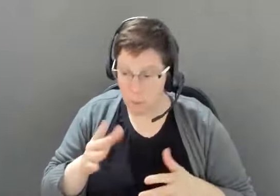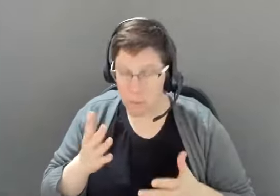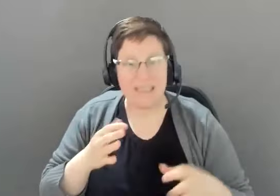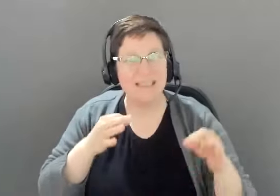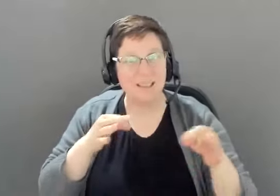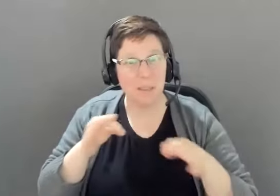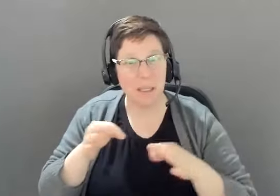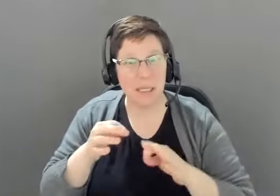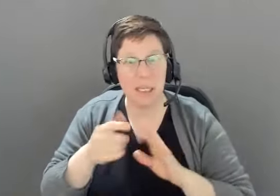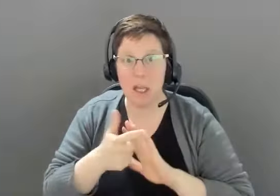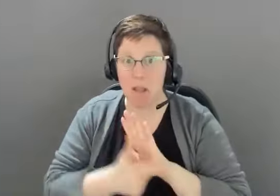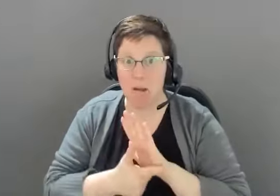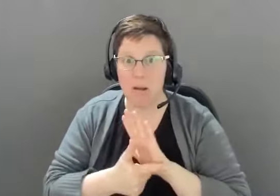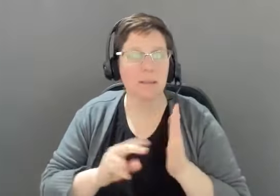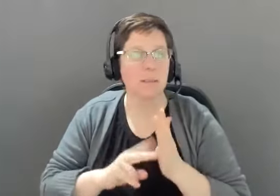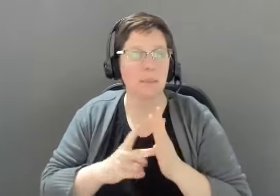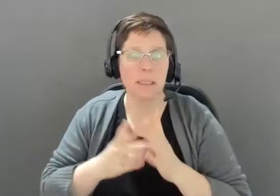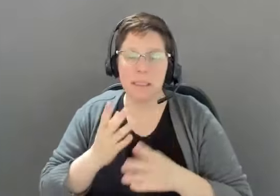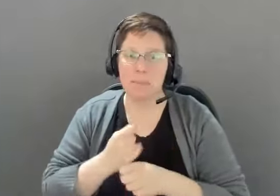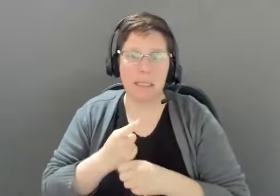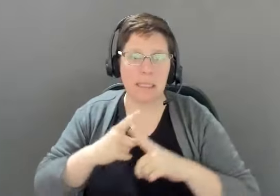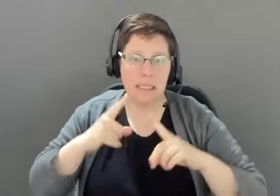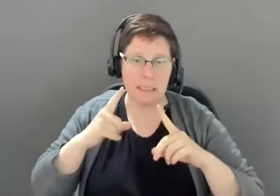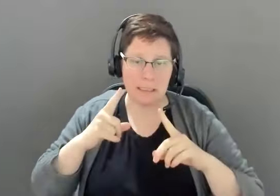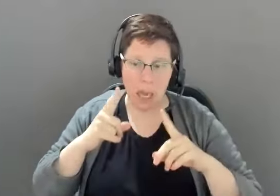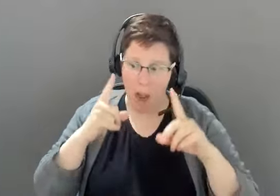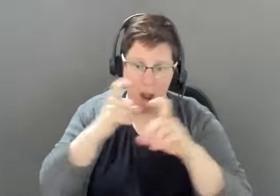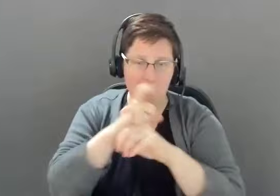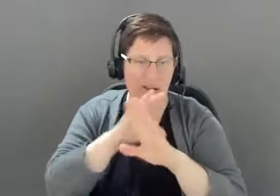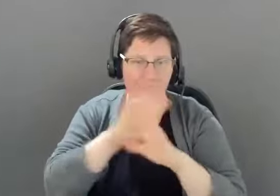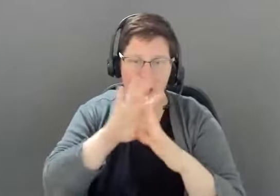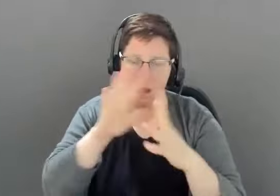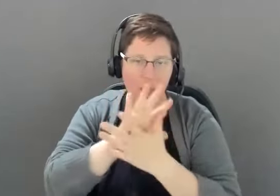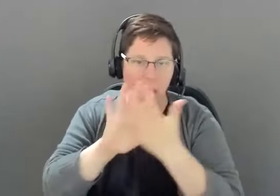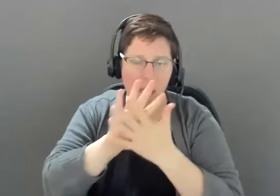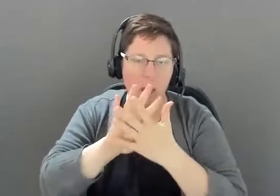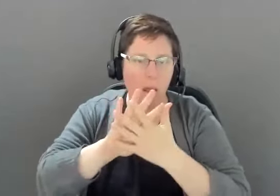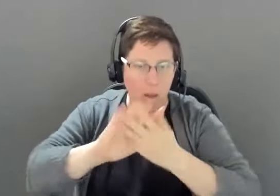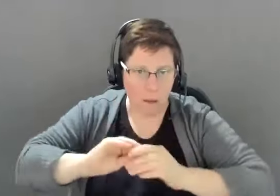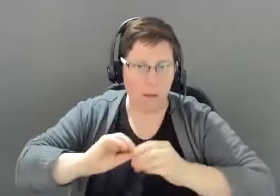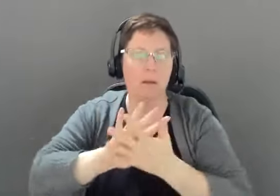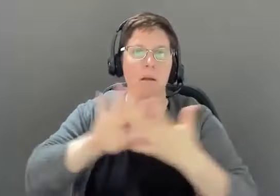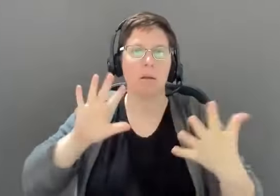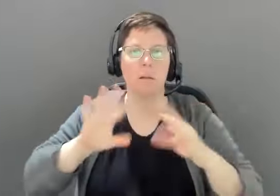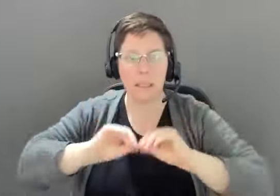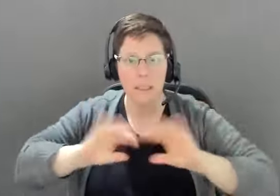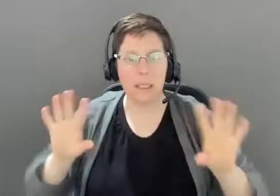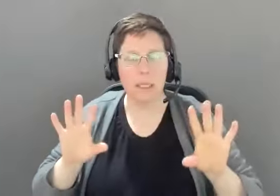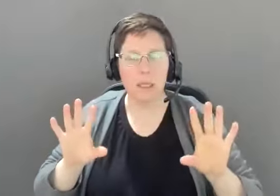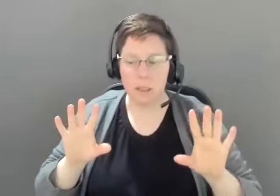the complexities of the publication ban, explaining their purpose, the application, and the circumstances under which they